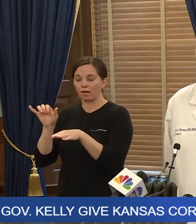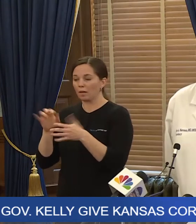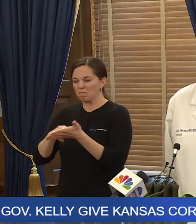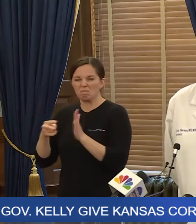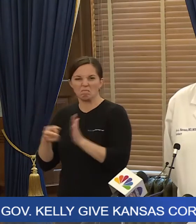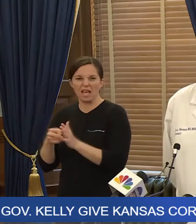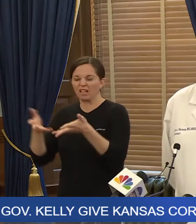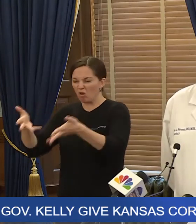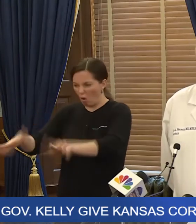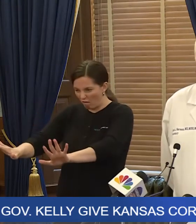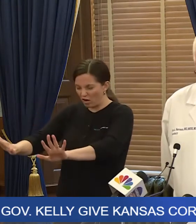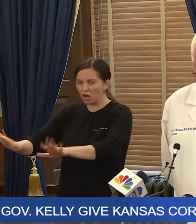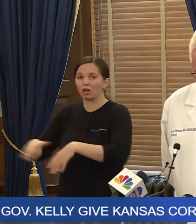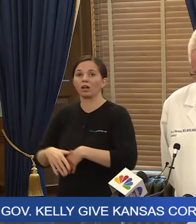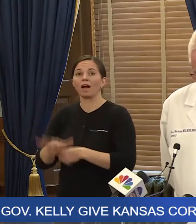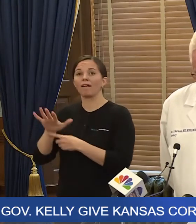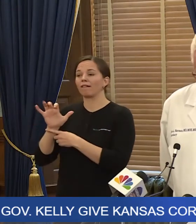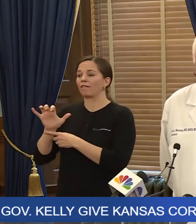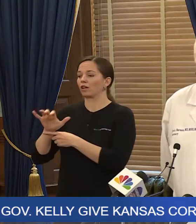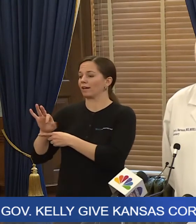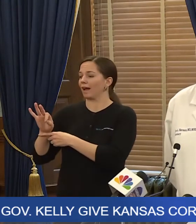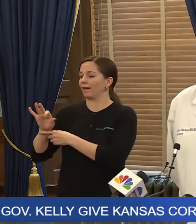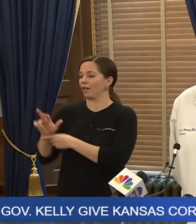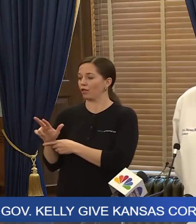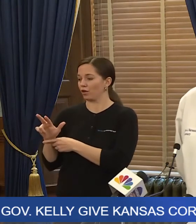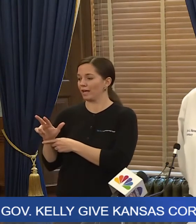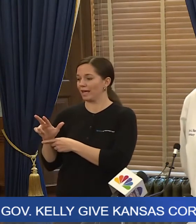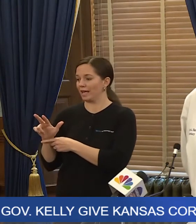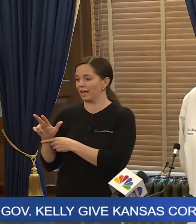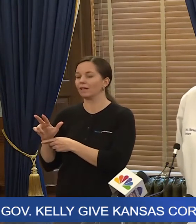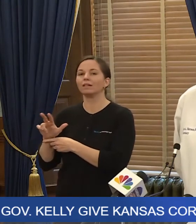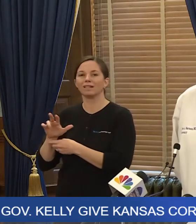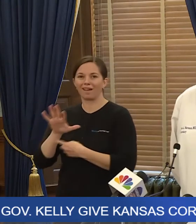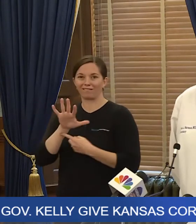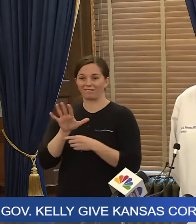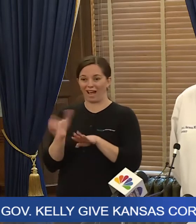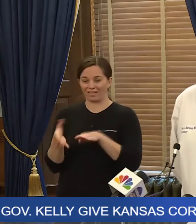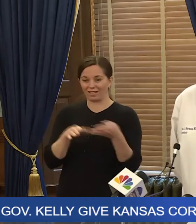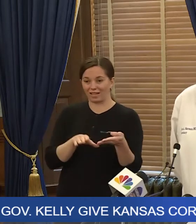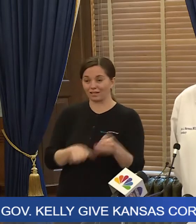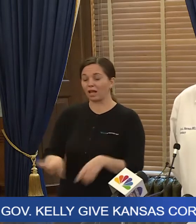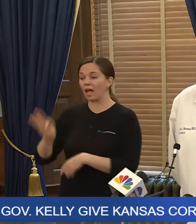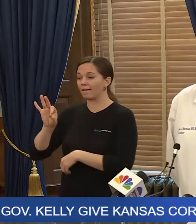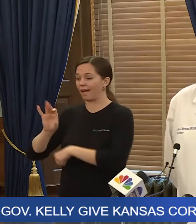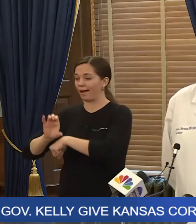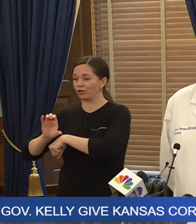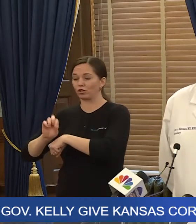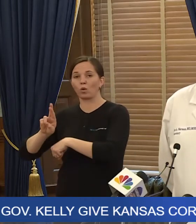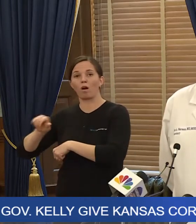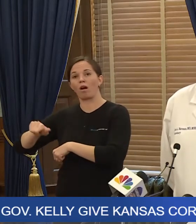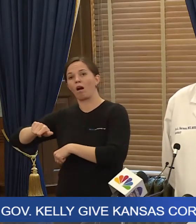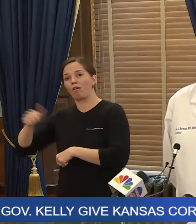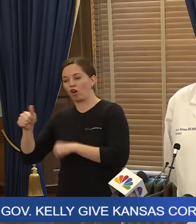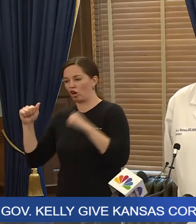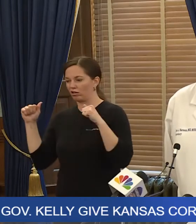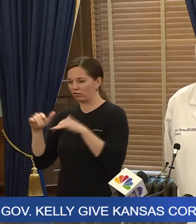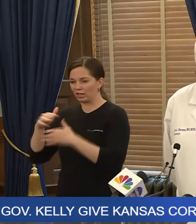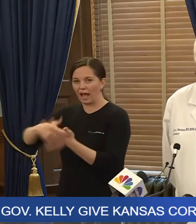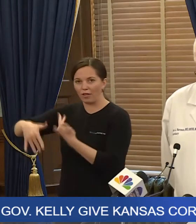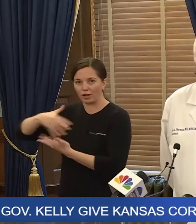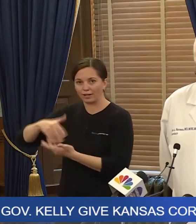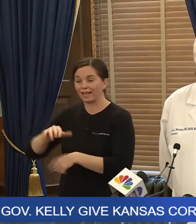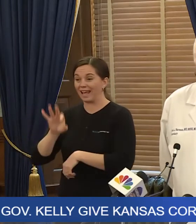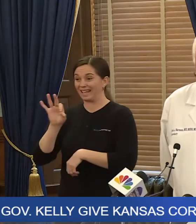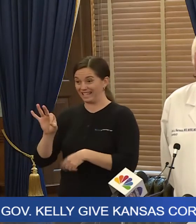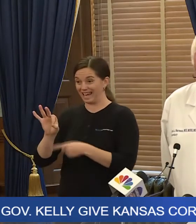over. 593 cases, including 95 deaths. 9 churches or other gatherings. Of those 9